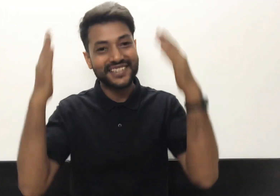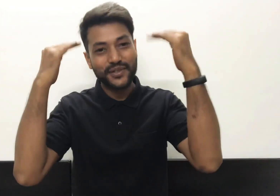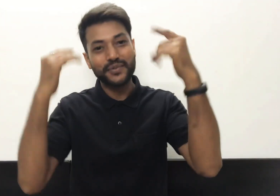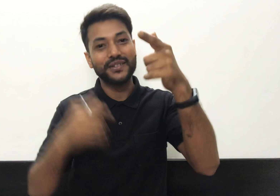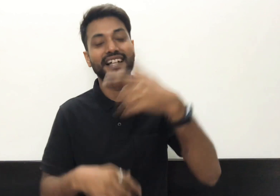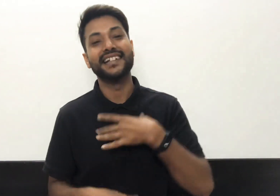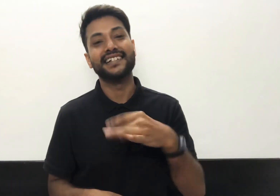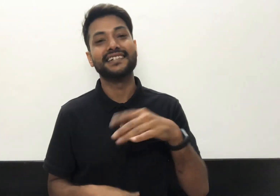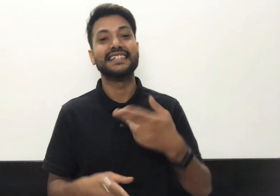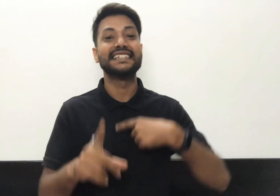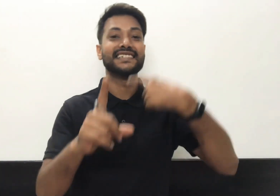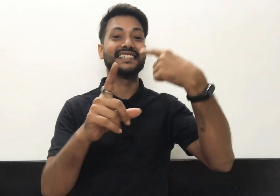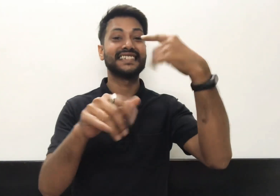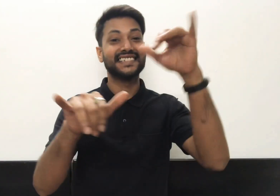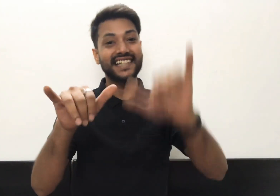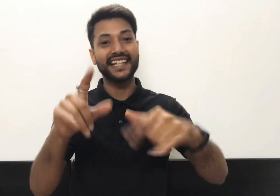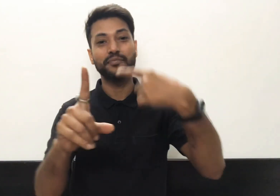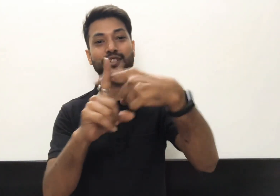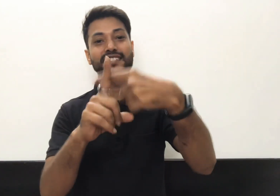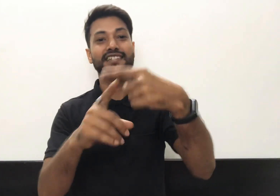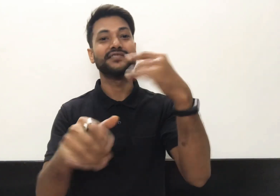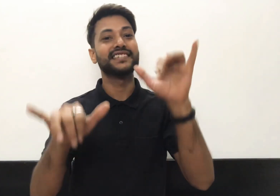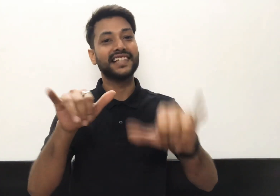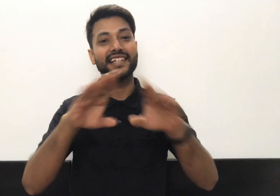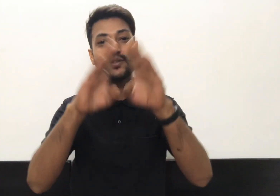hope you'll like it. Stay positive, stay